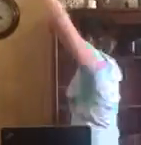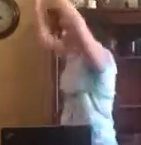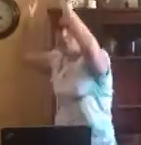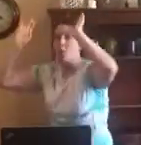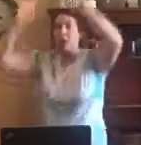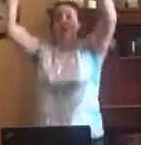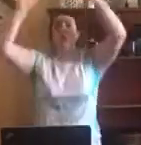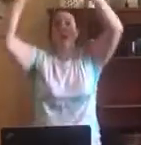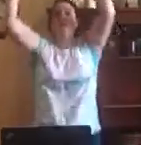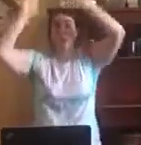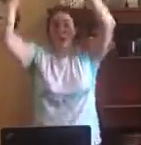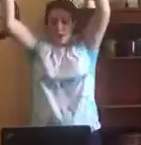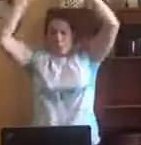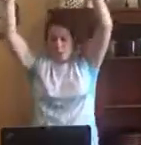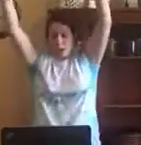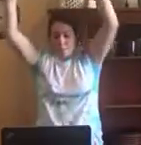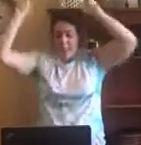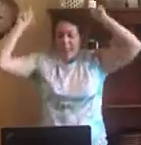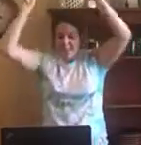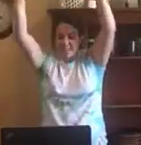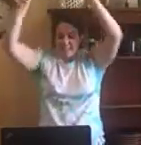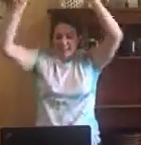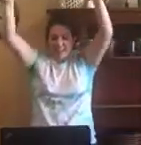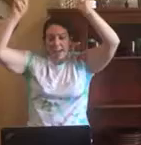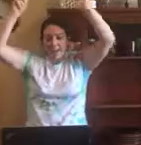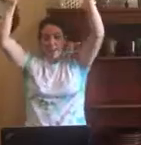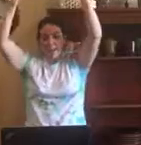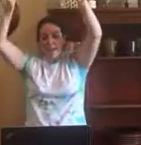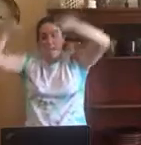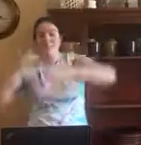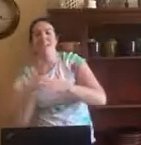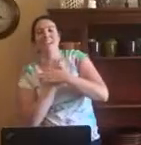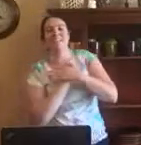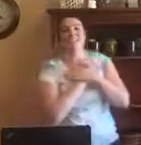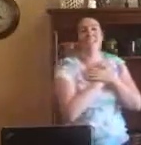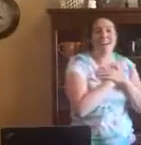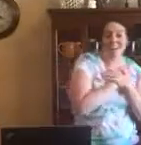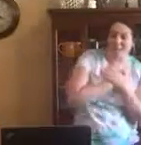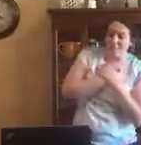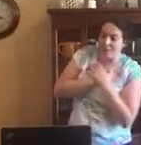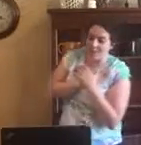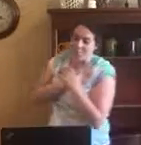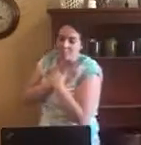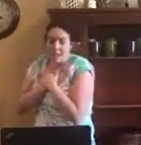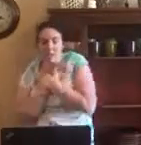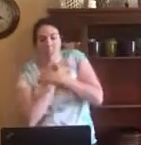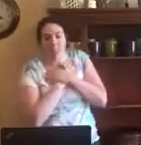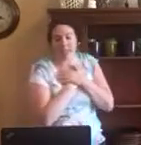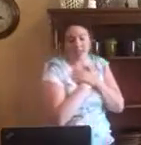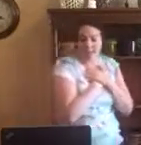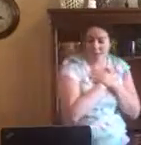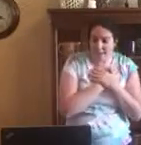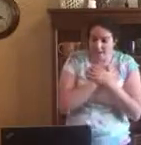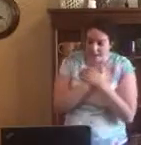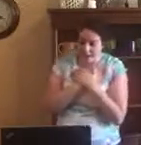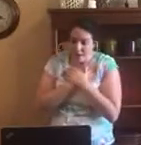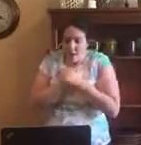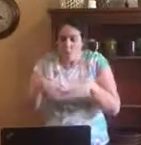around. I wanna jump, jump, jump, and sing out loud because I love it out loud. I just can't hide it now. I